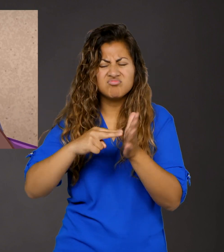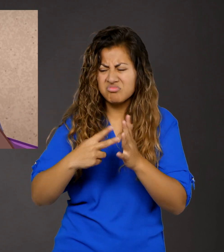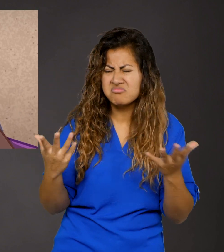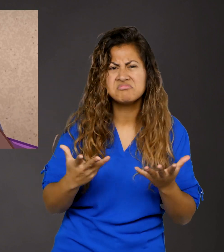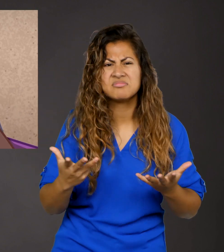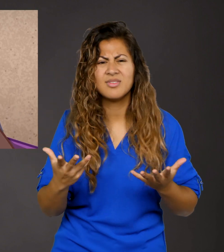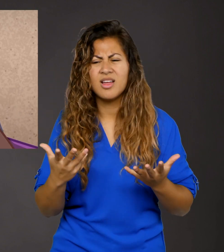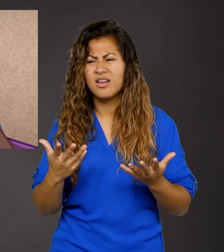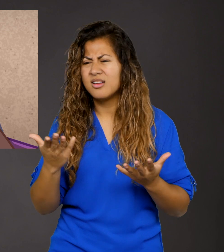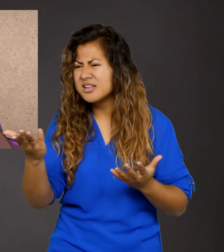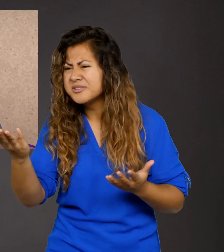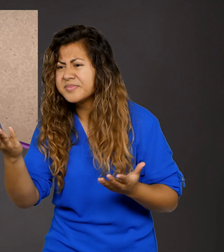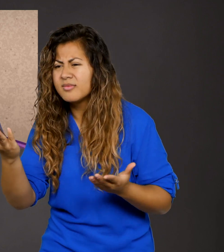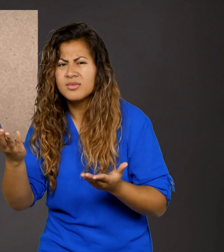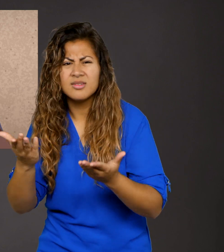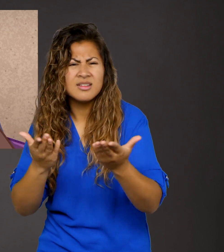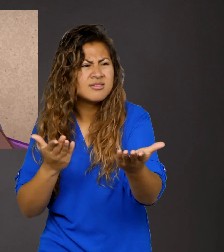No one could tell him what his dreams meant.